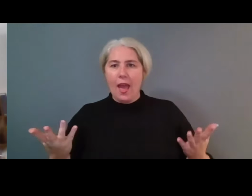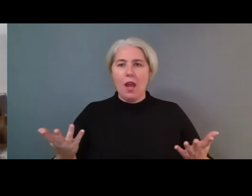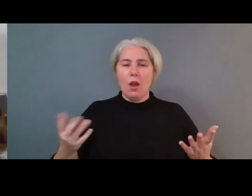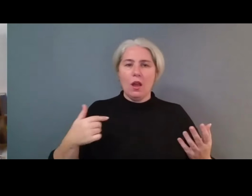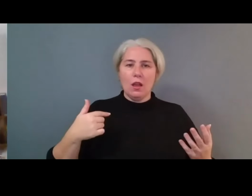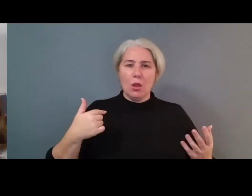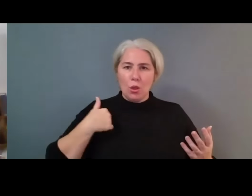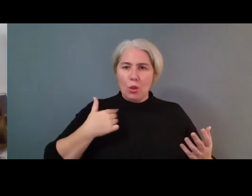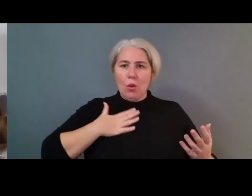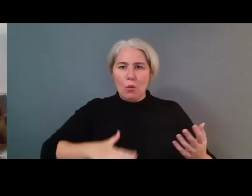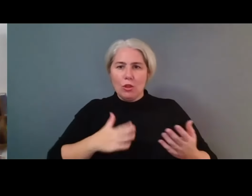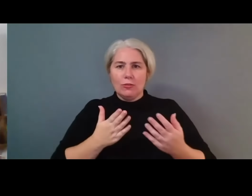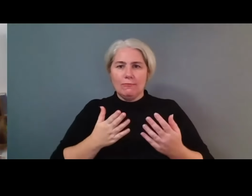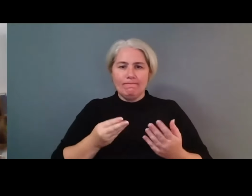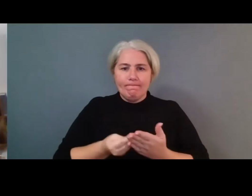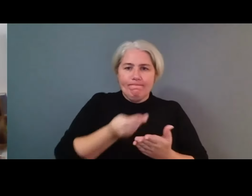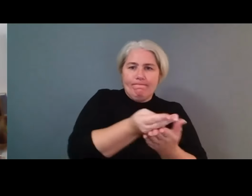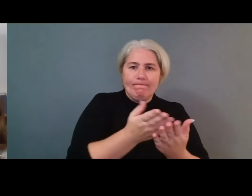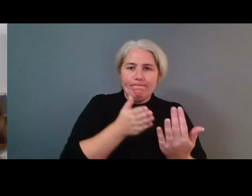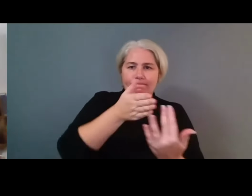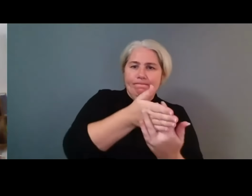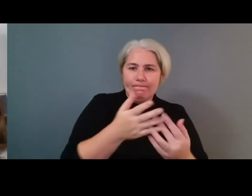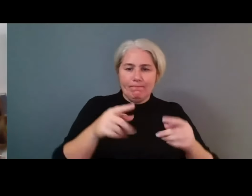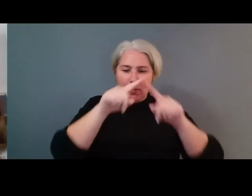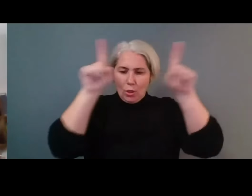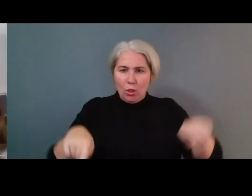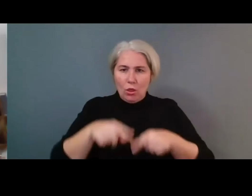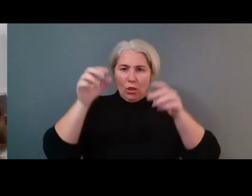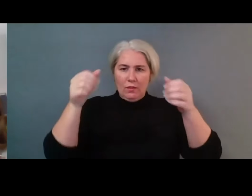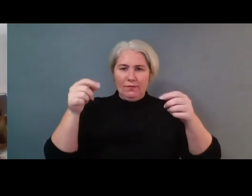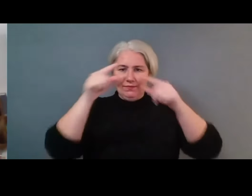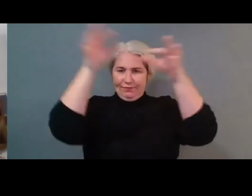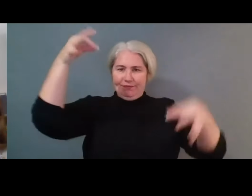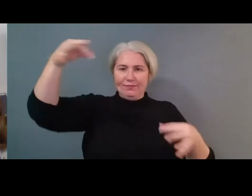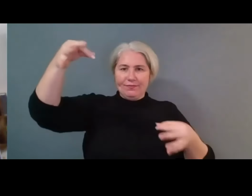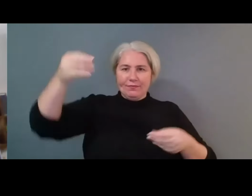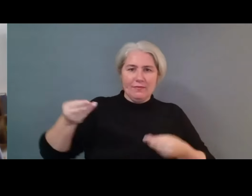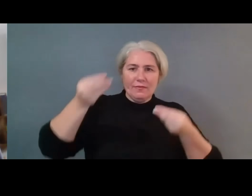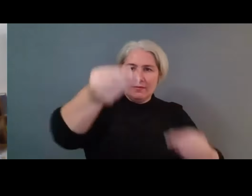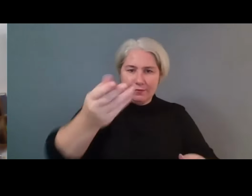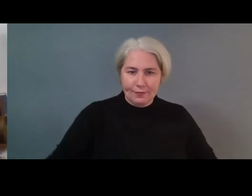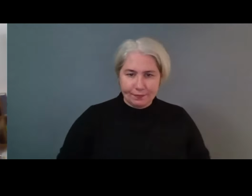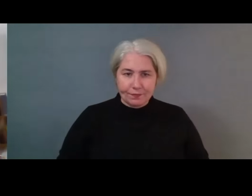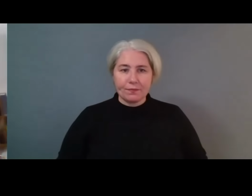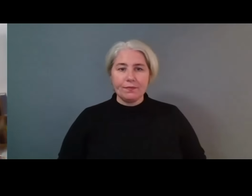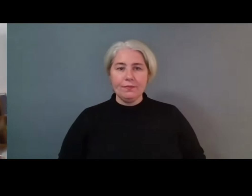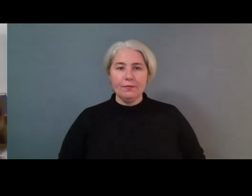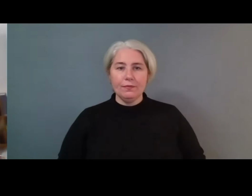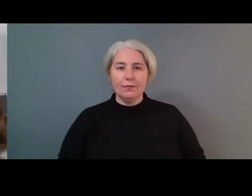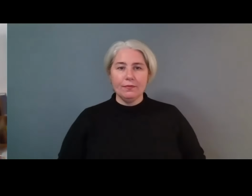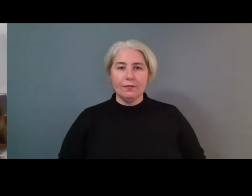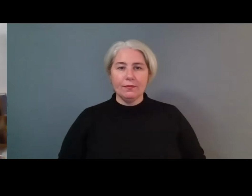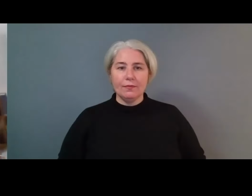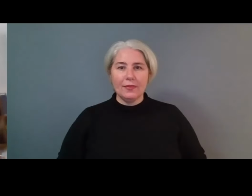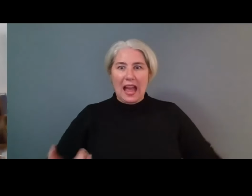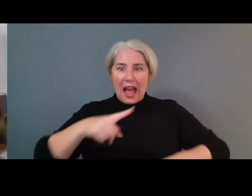this instrument or, let's say, document. As I said, the general comment is, oops, I have to rush up